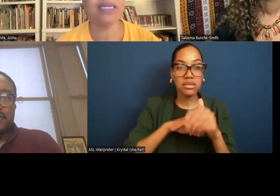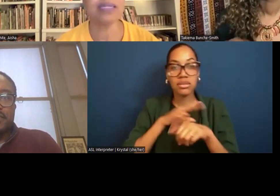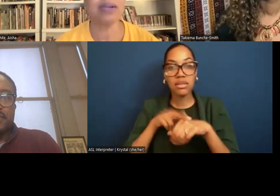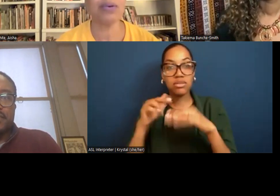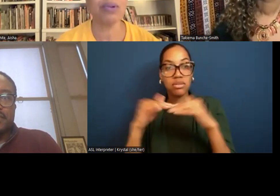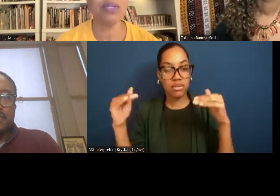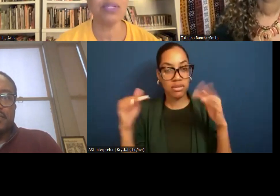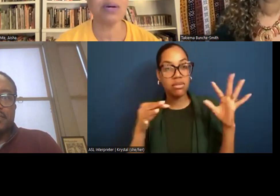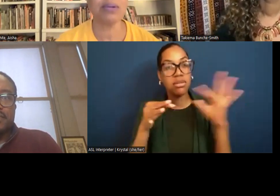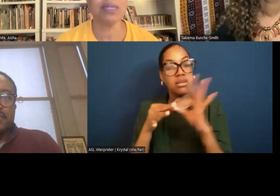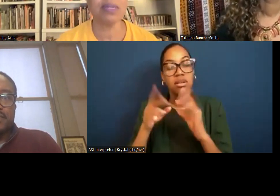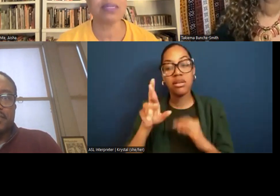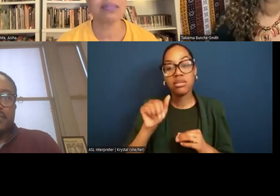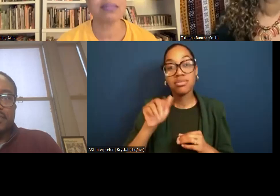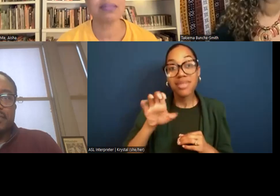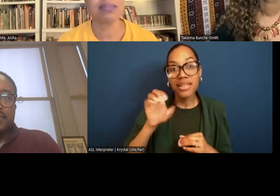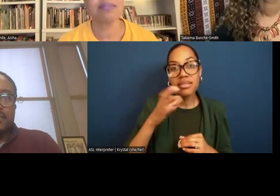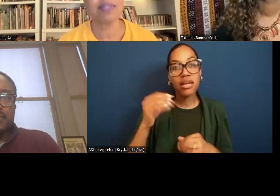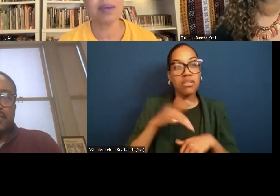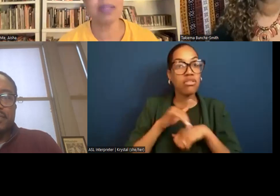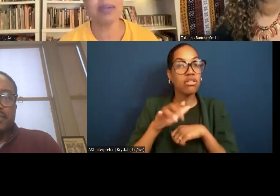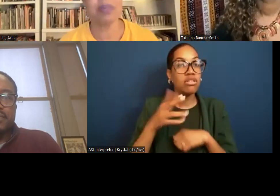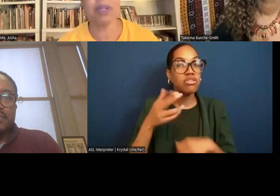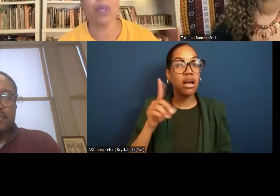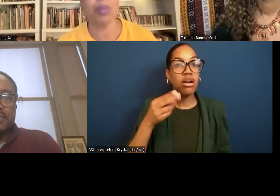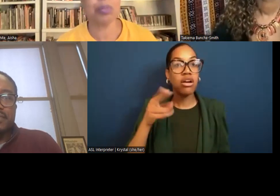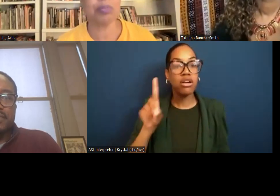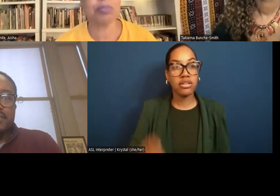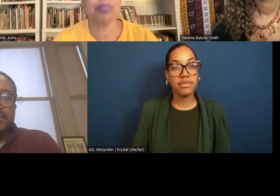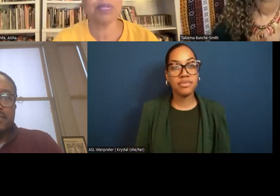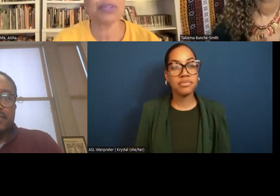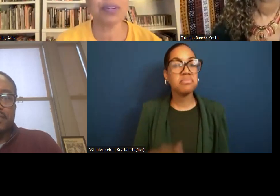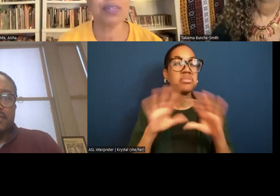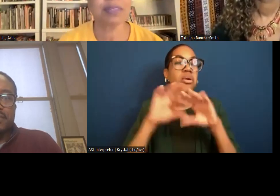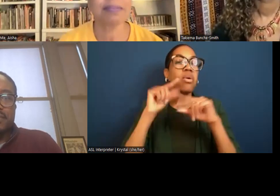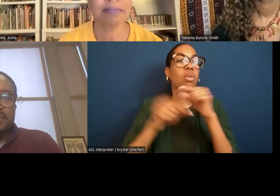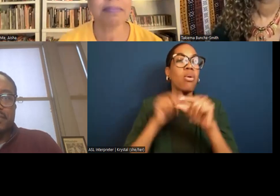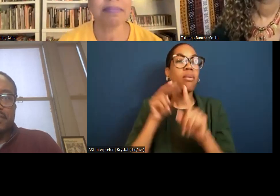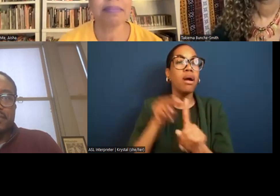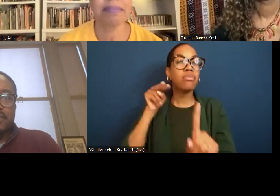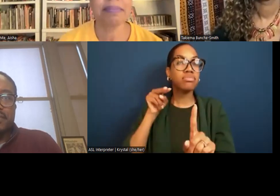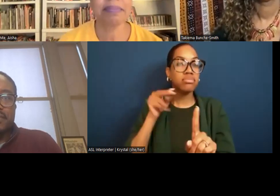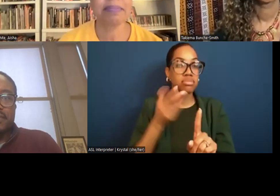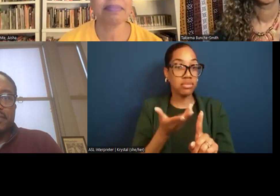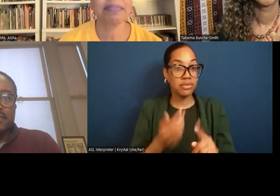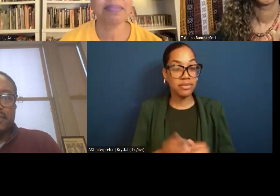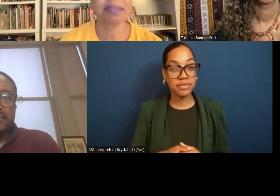around race and early childhood. Give us a little bit global picture.